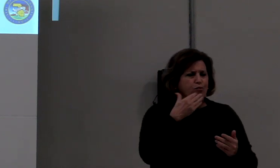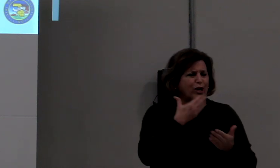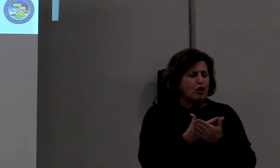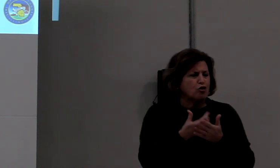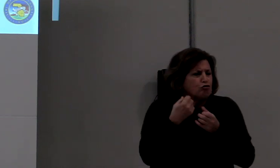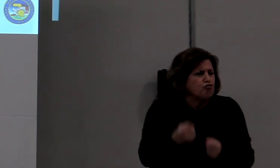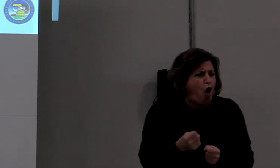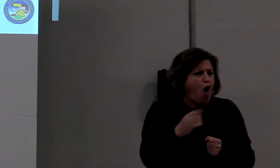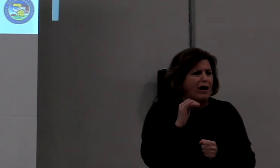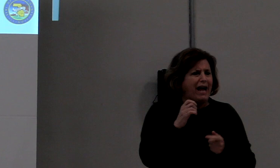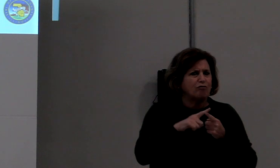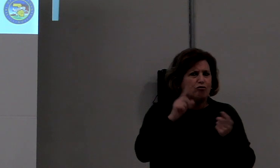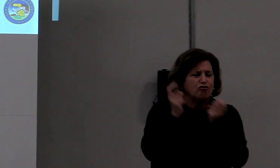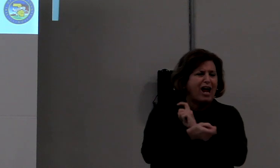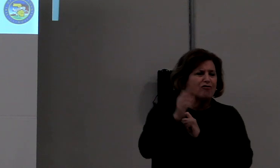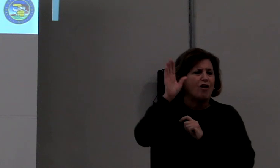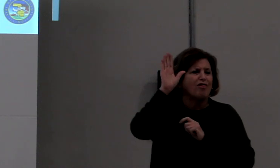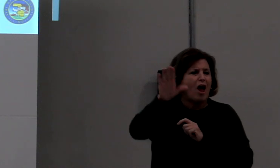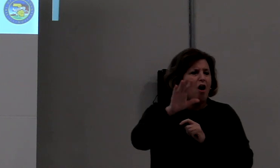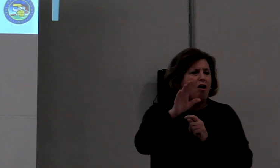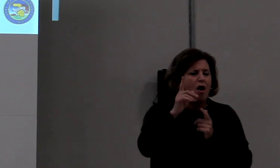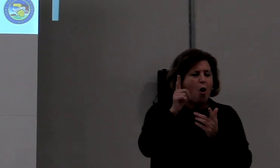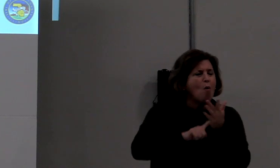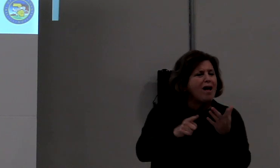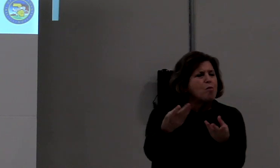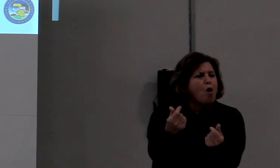case to have them change their own values, right?